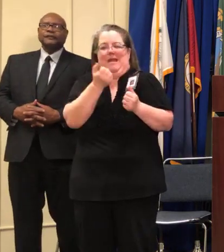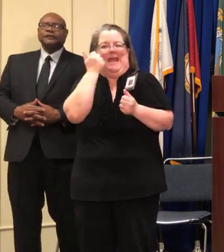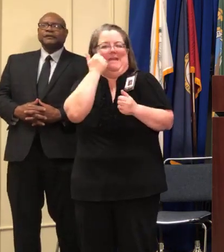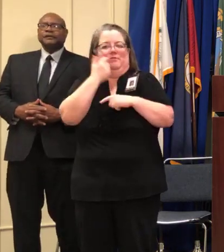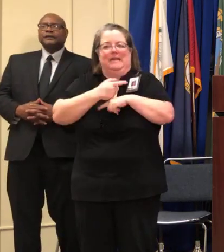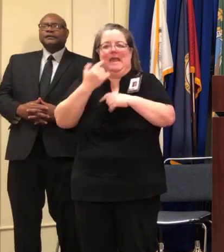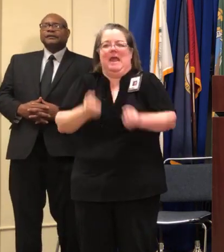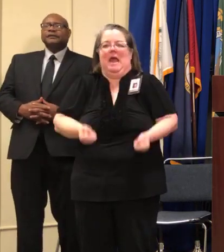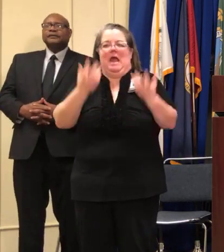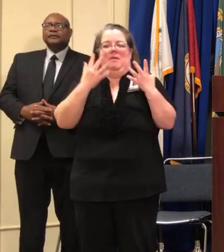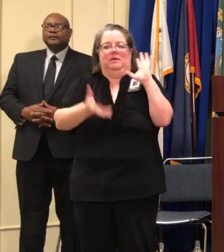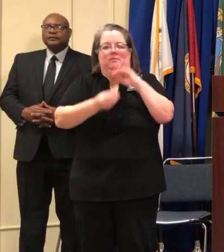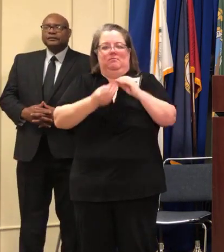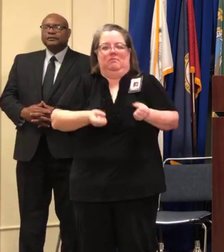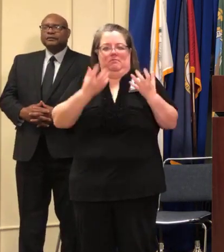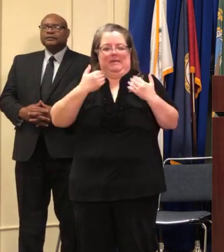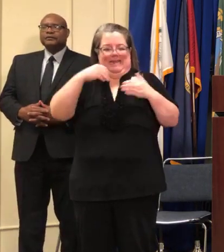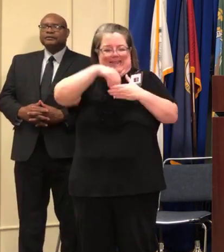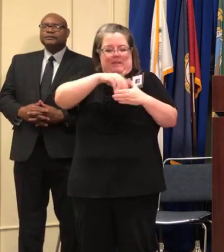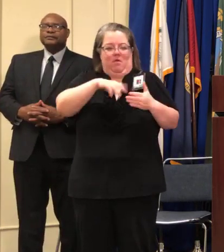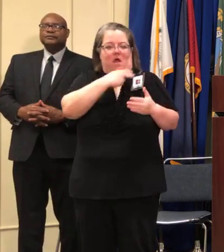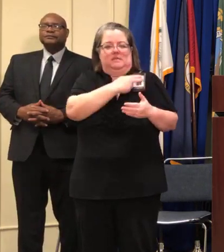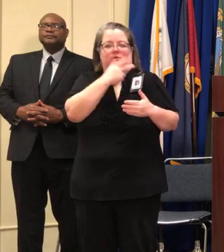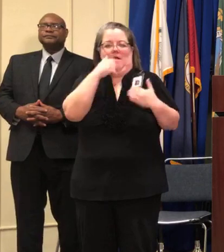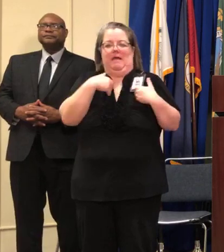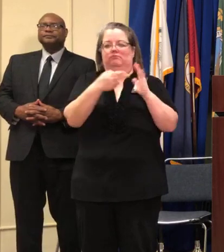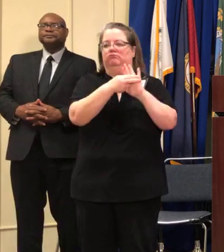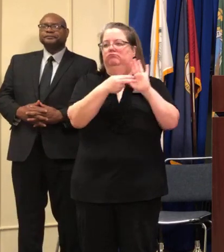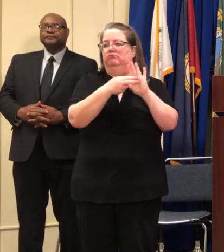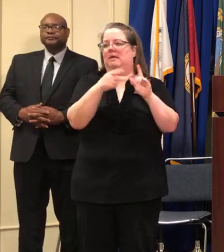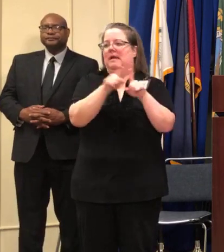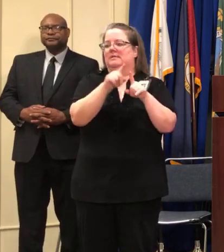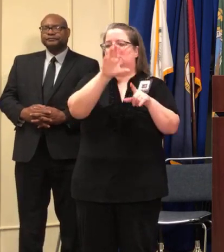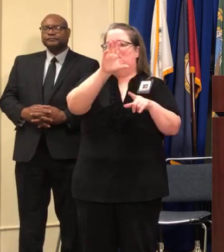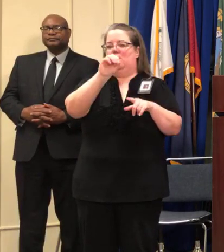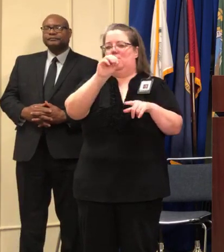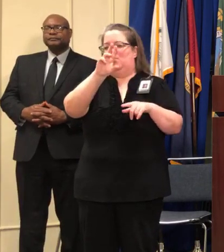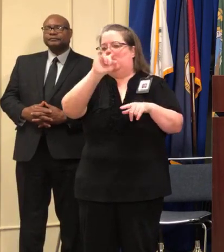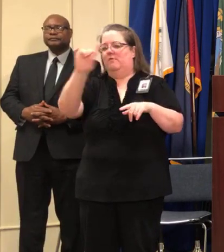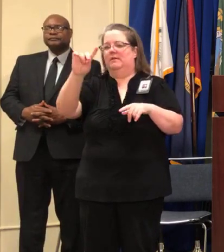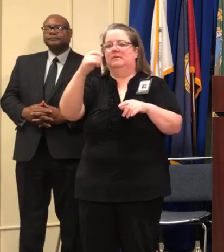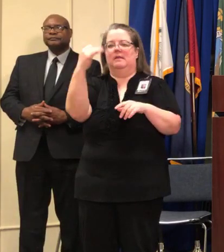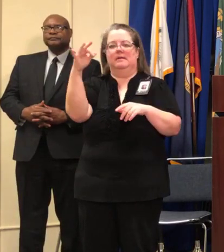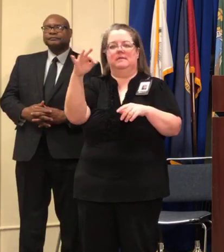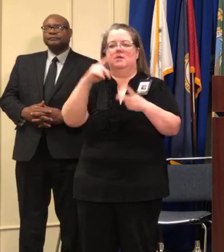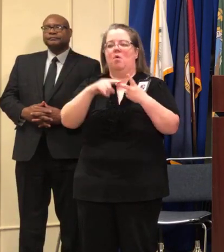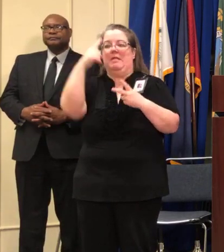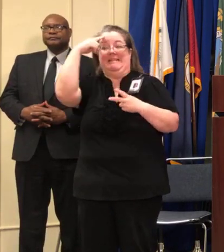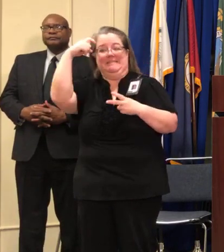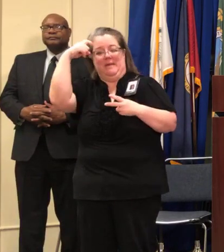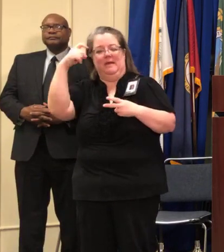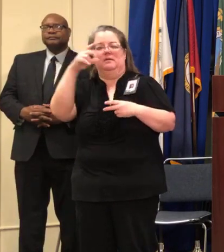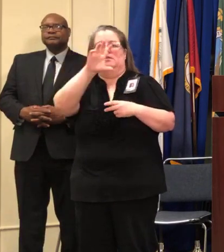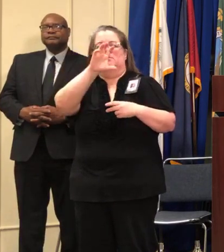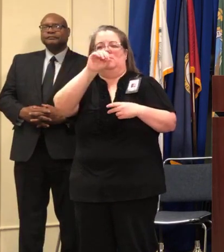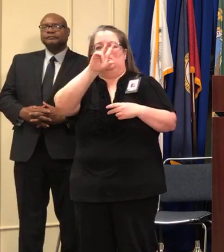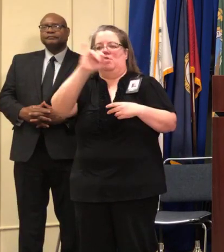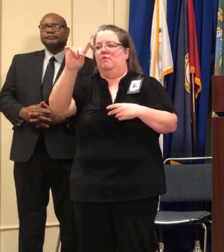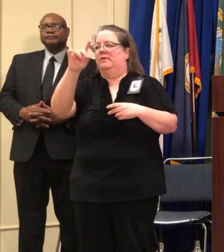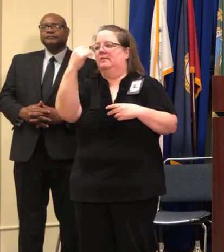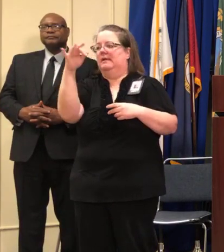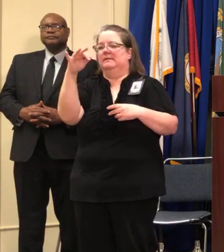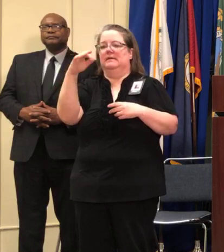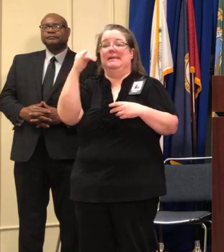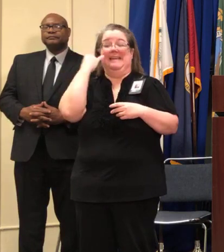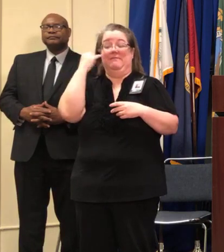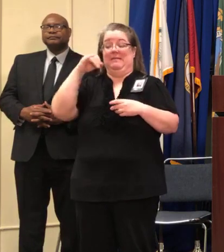many patients they have in-house that have a diagnosis or a suspected diagnosis, whether they're in the intensive care, and whether